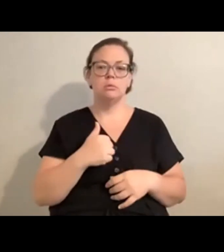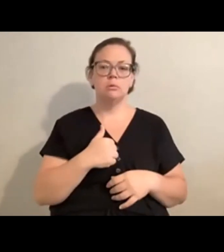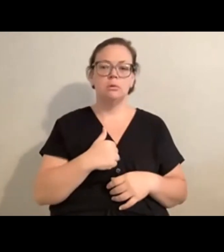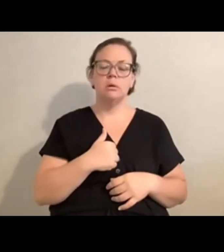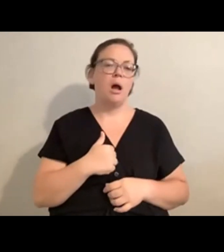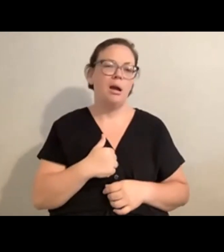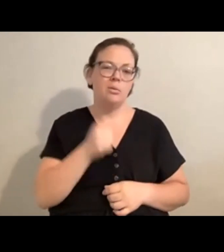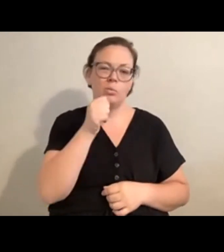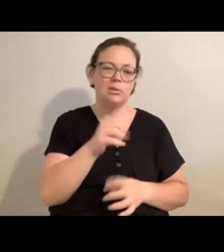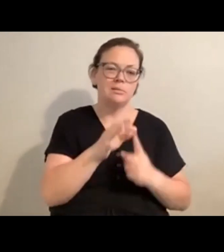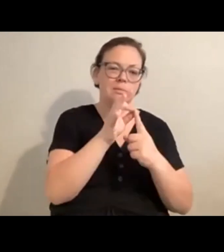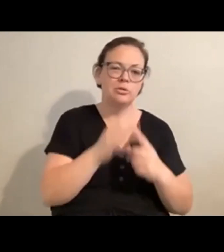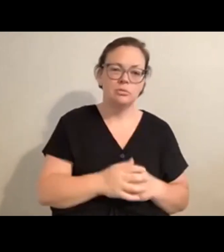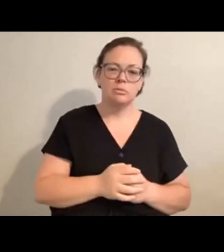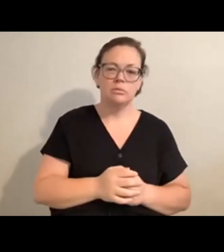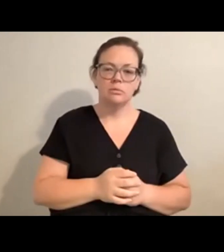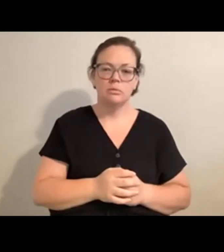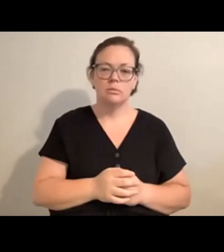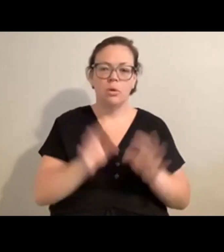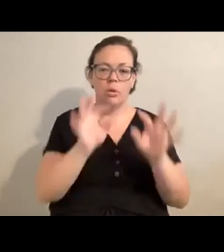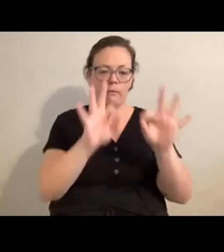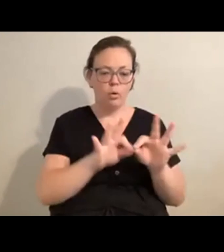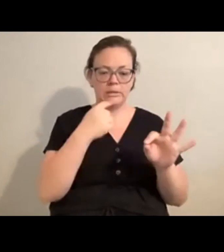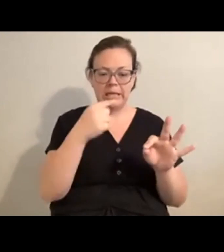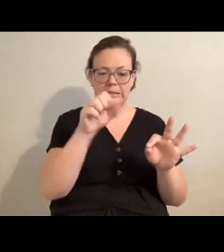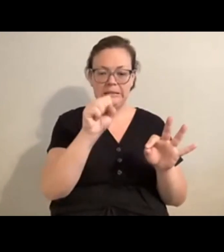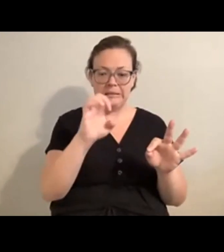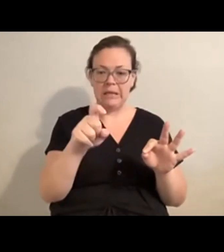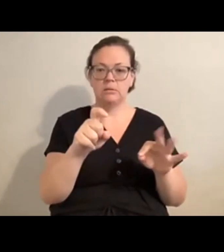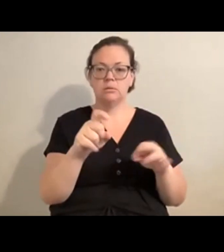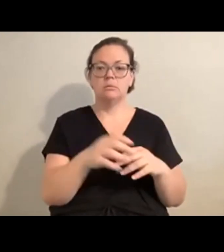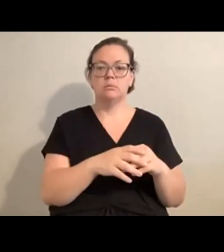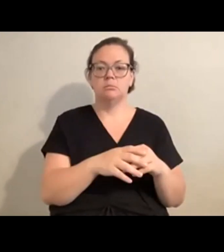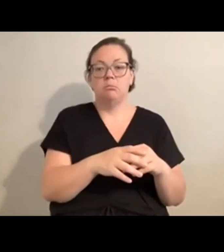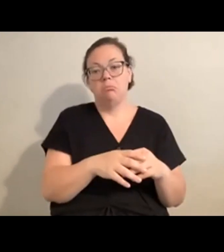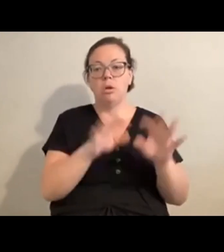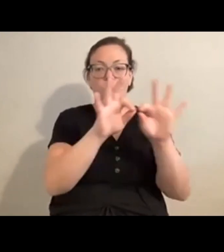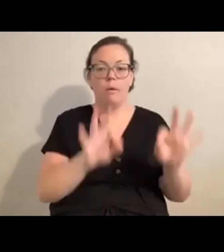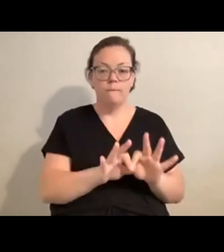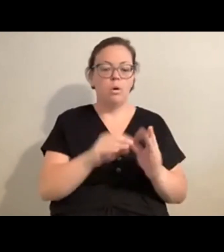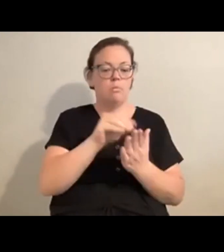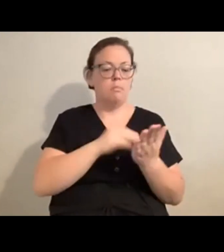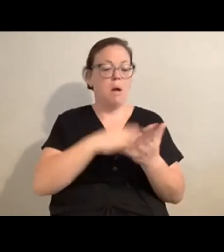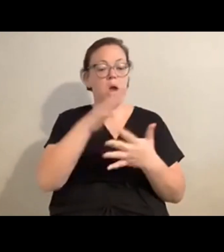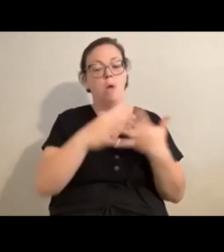unremarkable. The form said sex. The form listed my